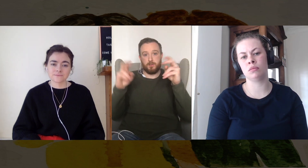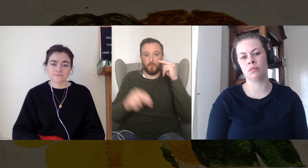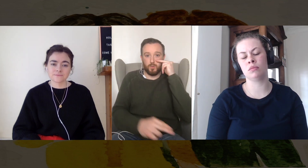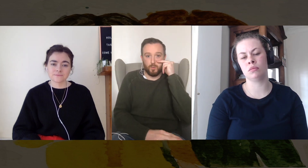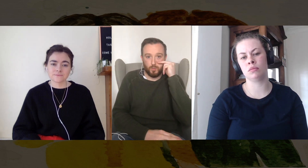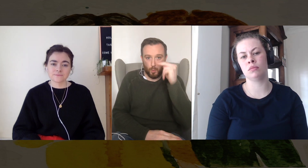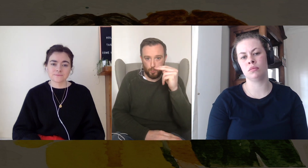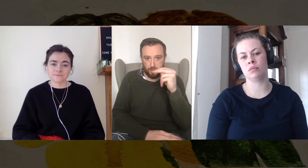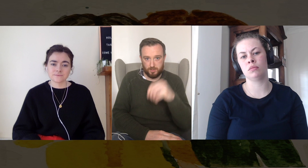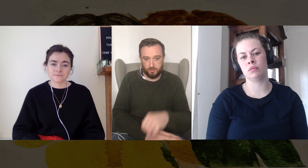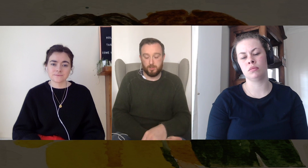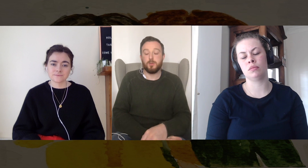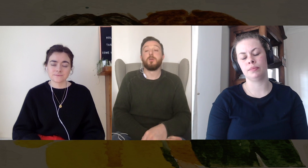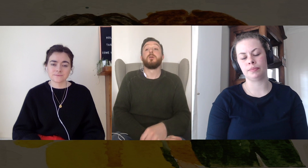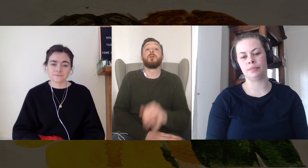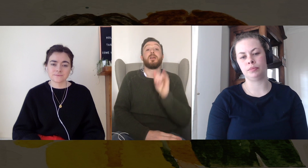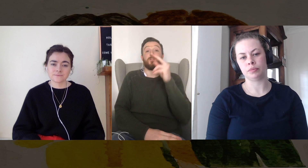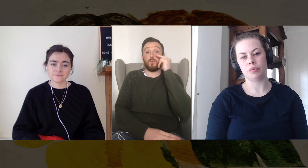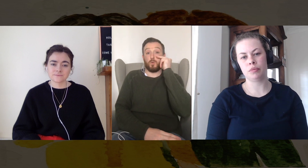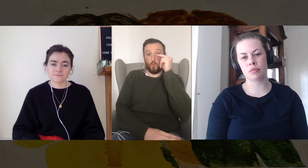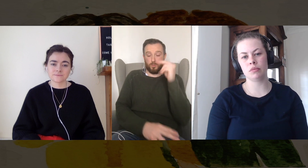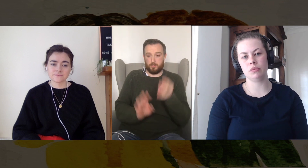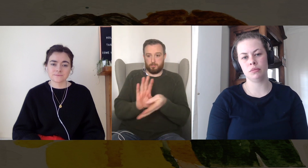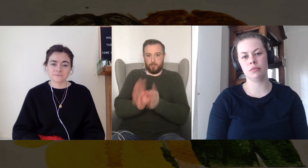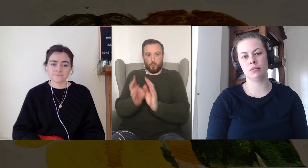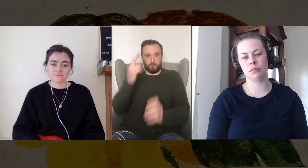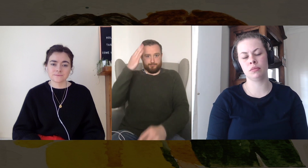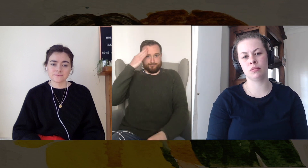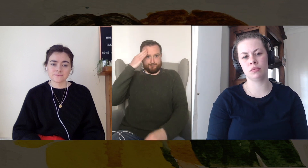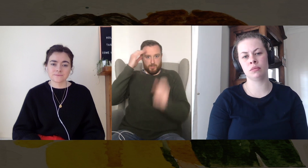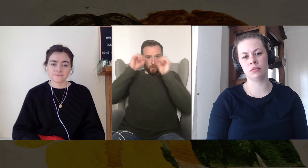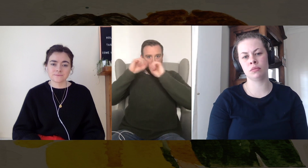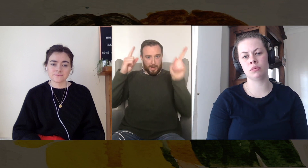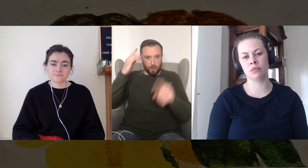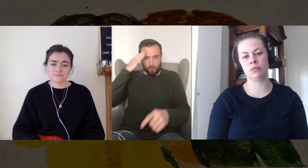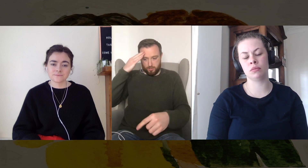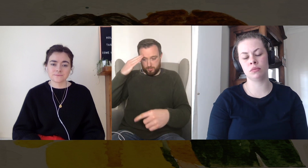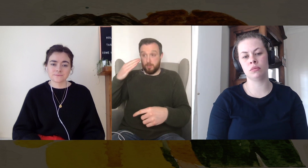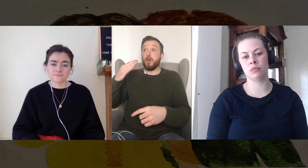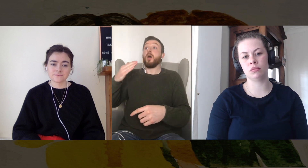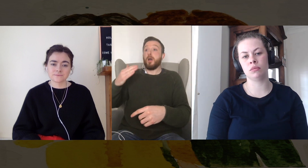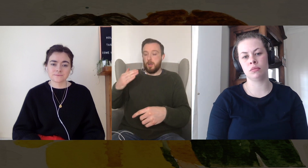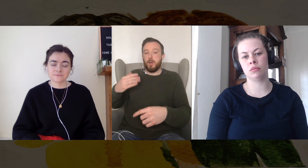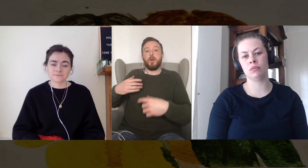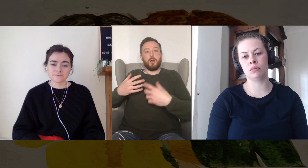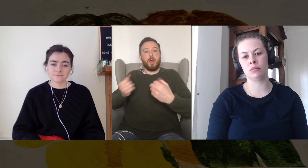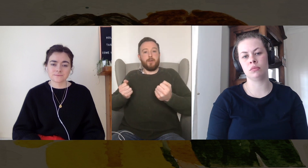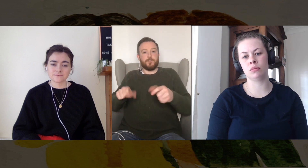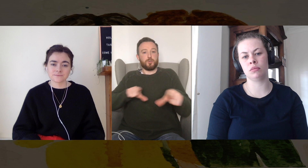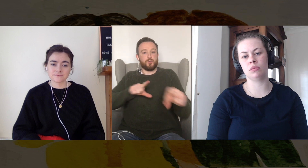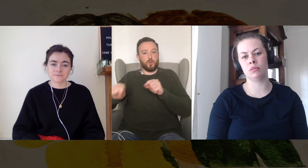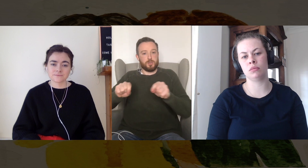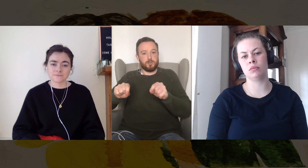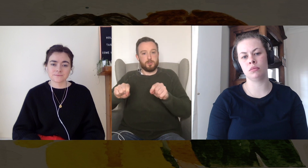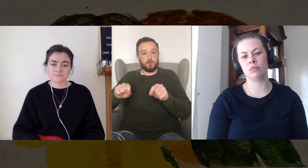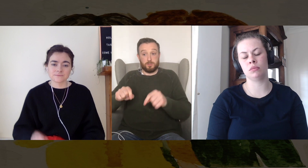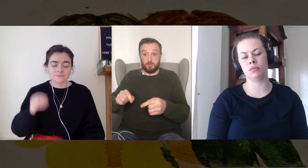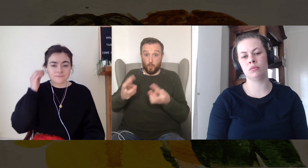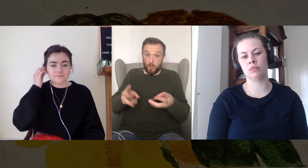over again. You'll repeatedly get stressed for the same reason again. You'll have tension for the same reason again. You'll be agitated for the same reason